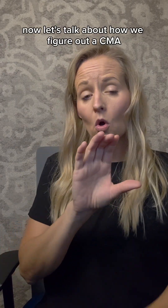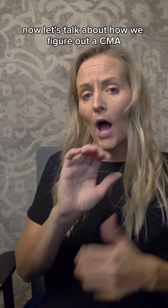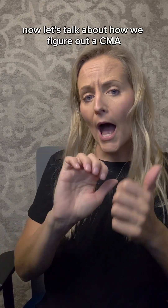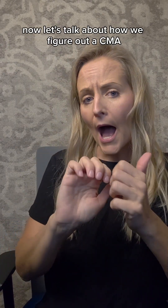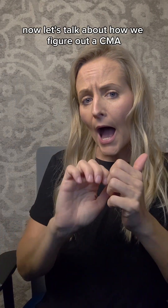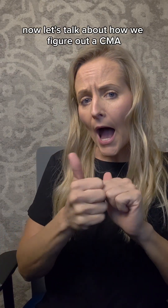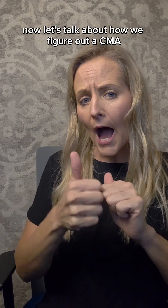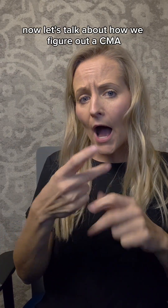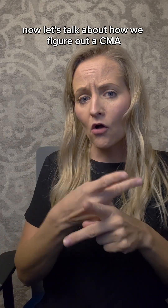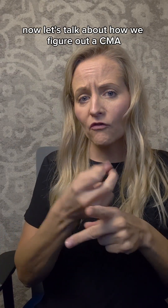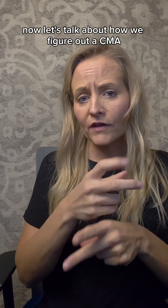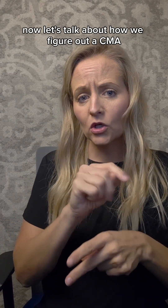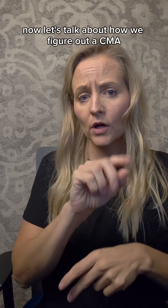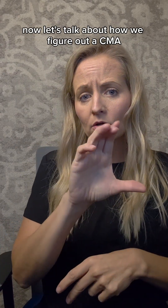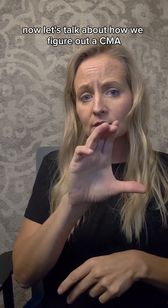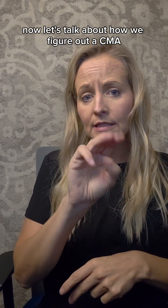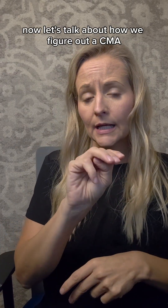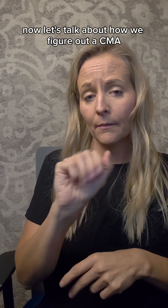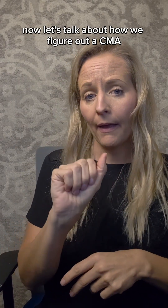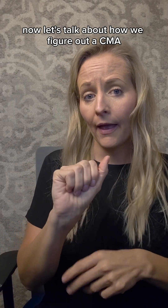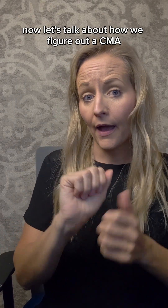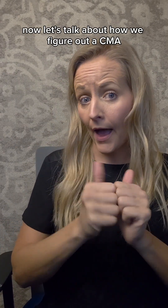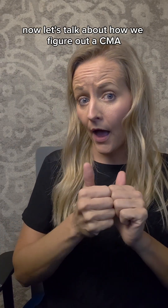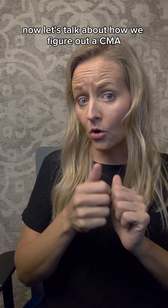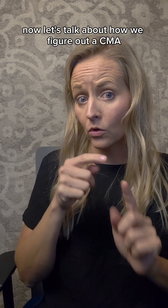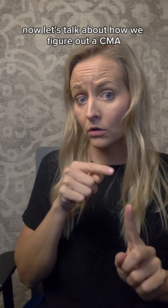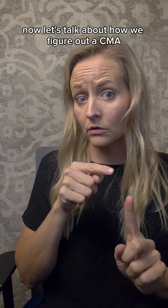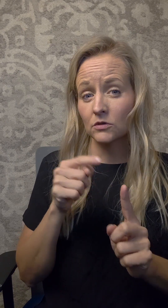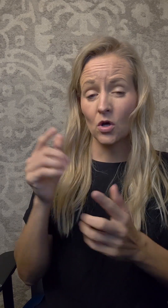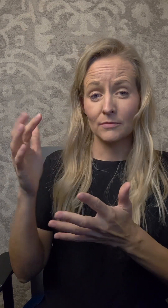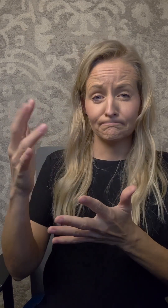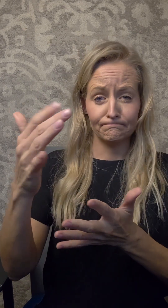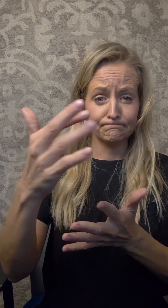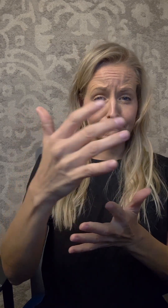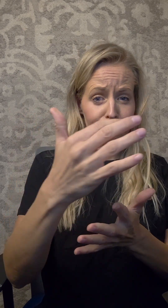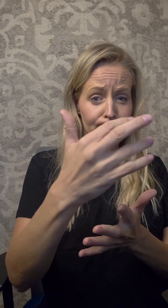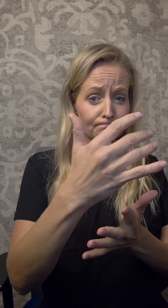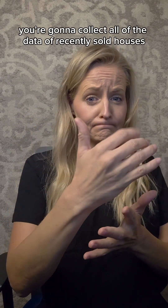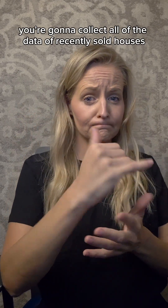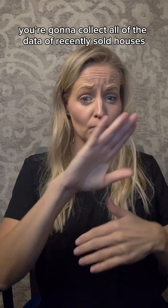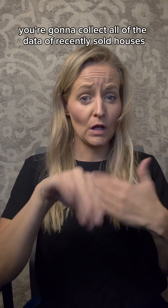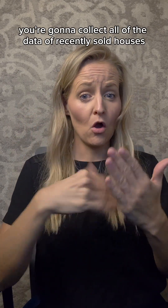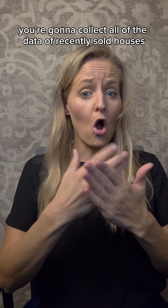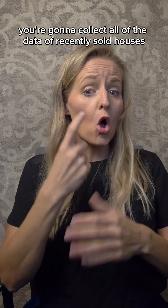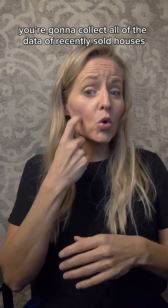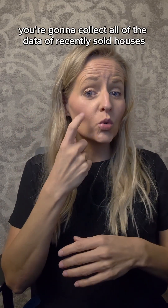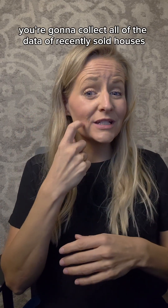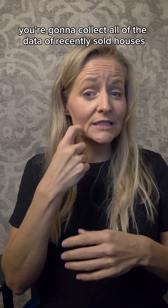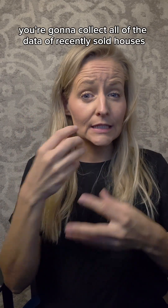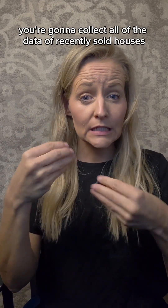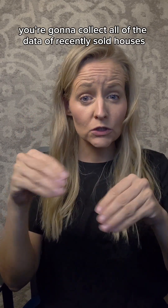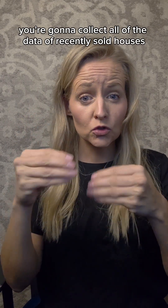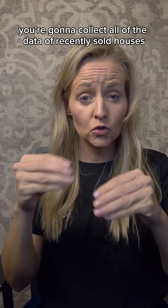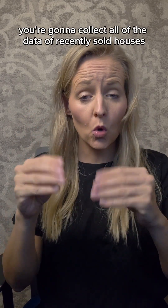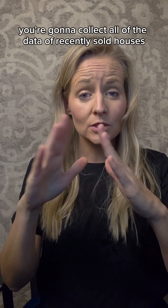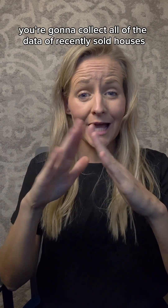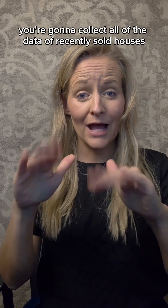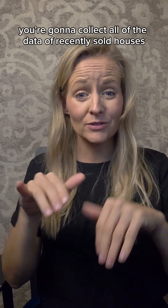let's talk about how we figure out a CMA. You're going to collect all of the data of recently